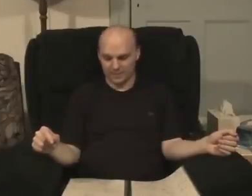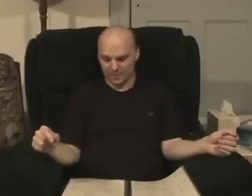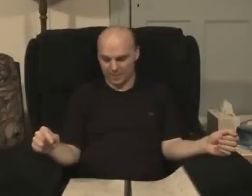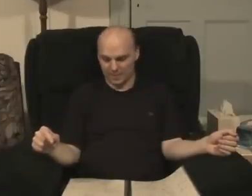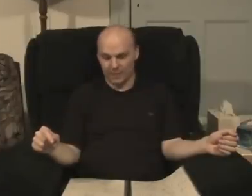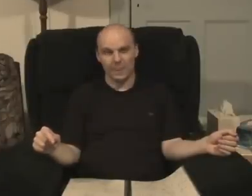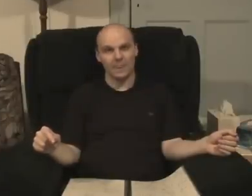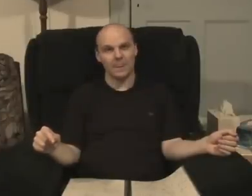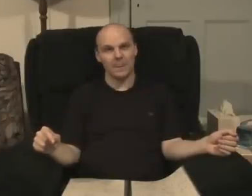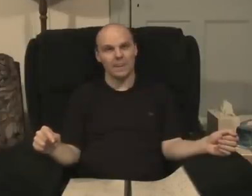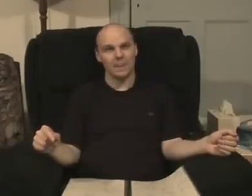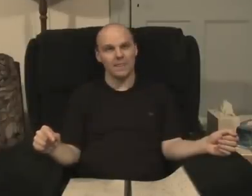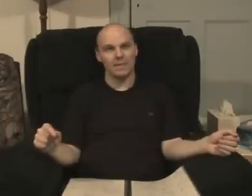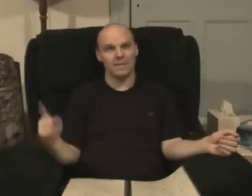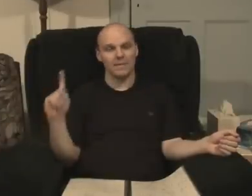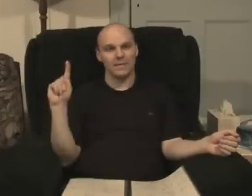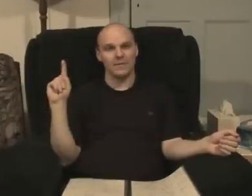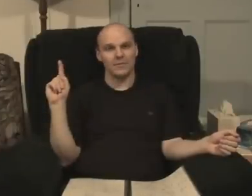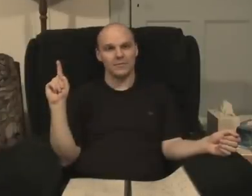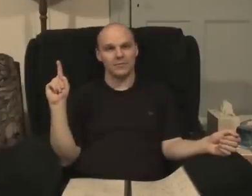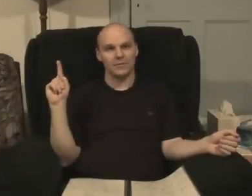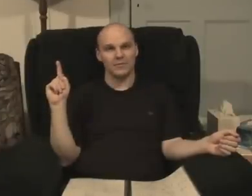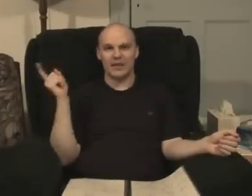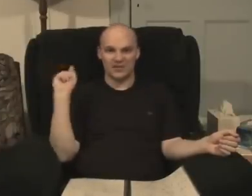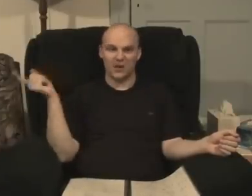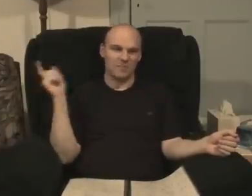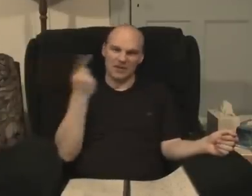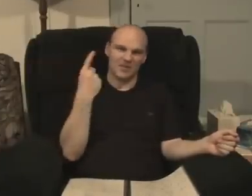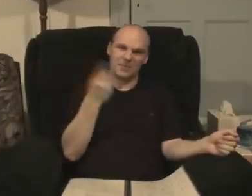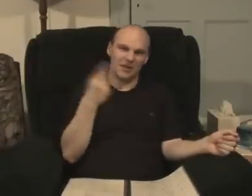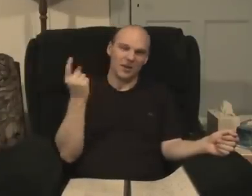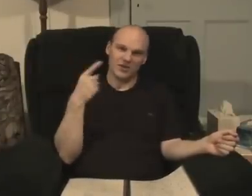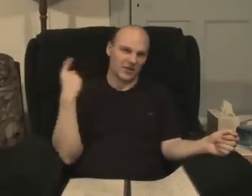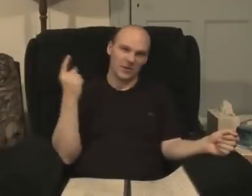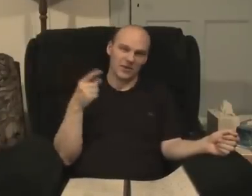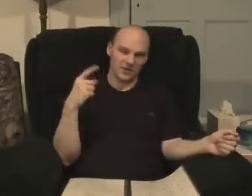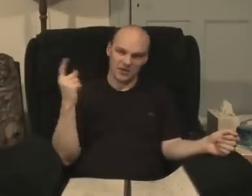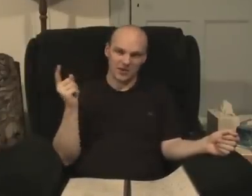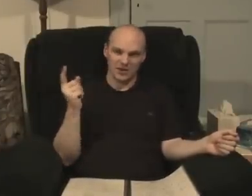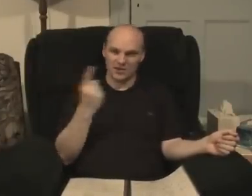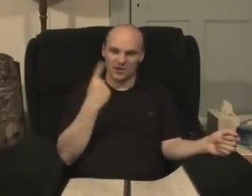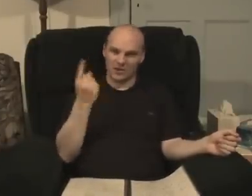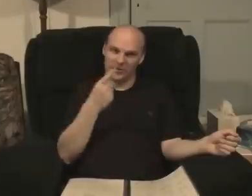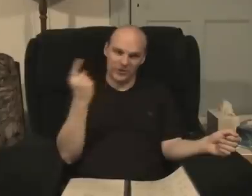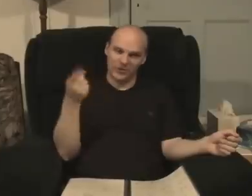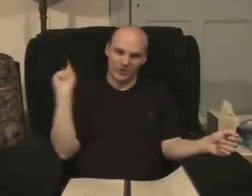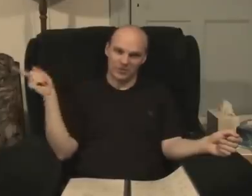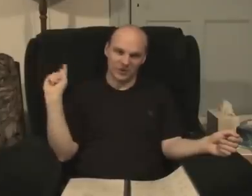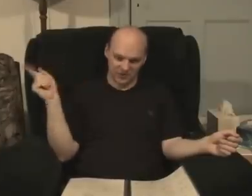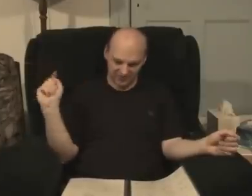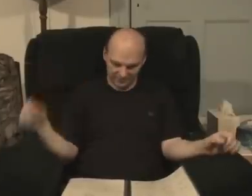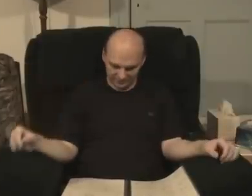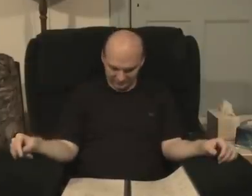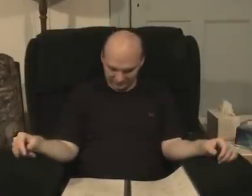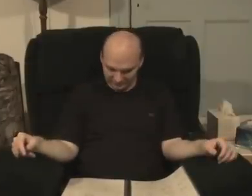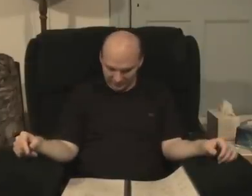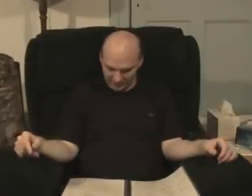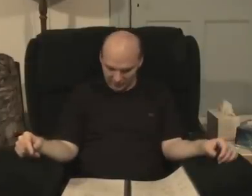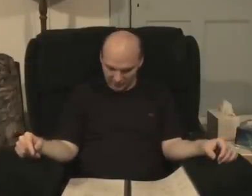I thought what is not a circle. That's right, but it's a bit close otherwise. Okay, okay. So who and what.